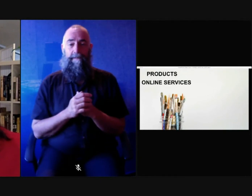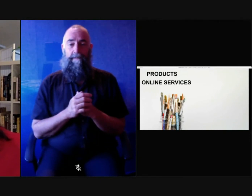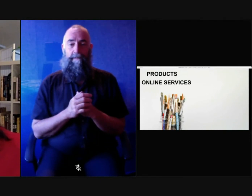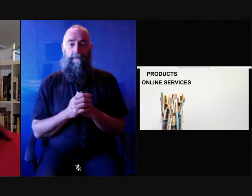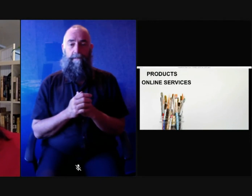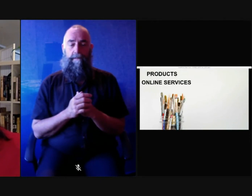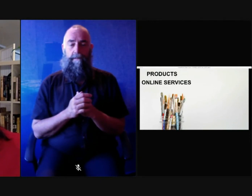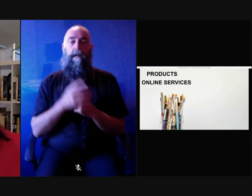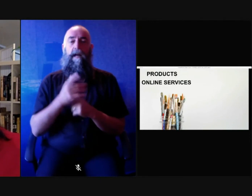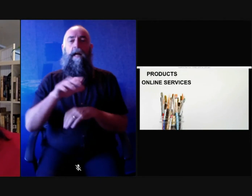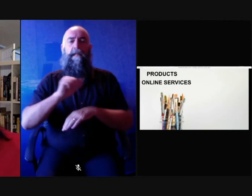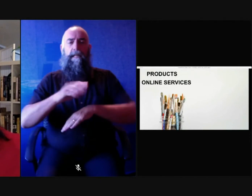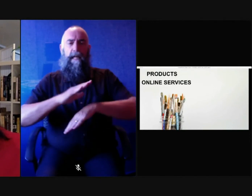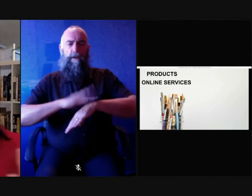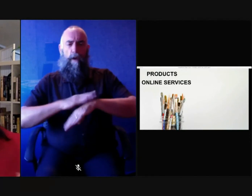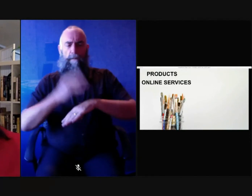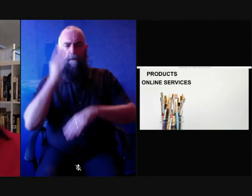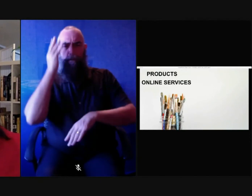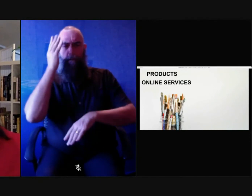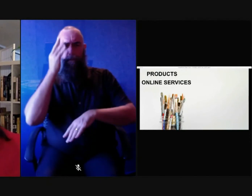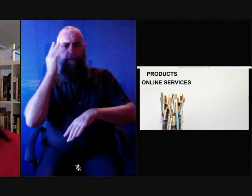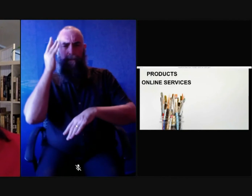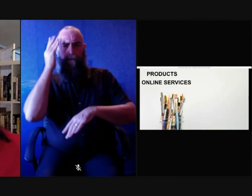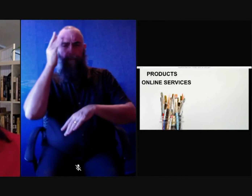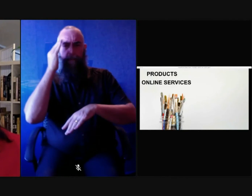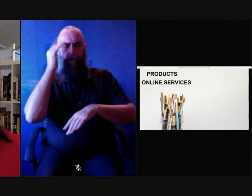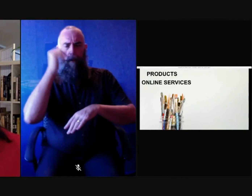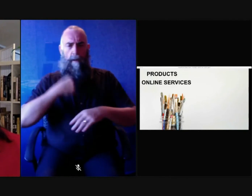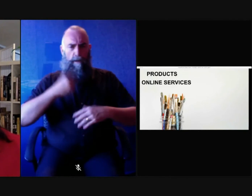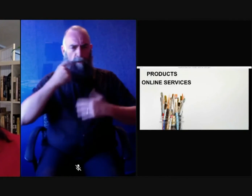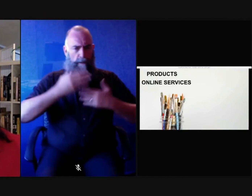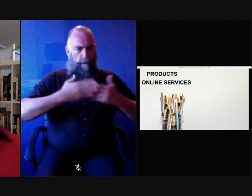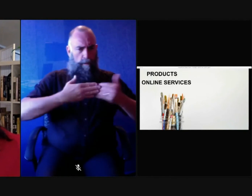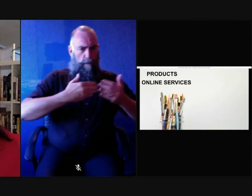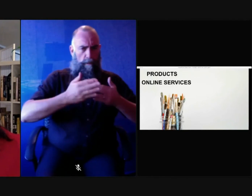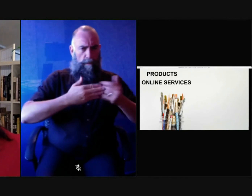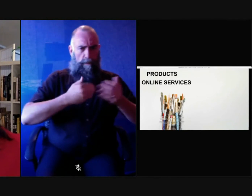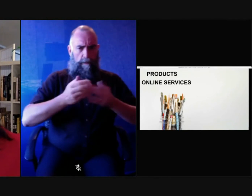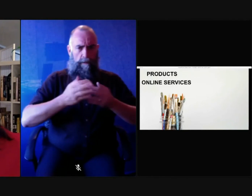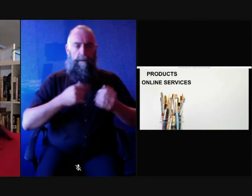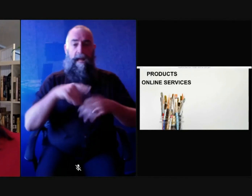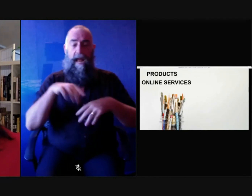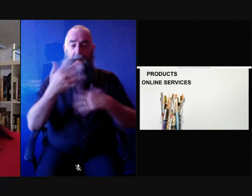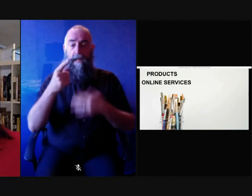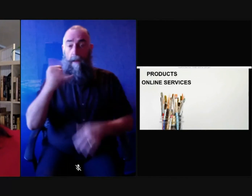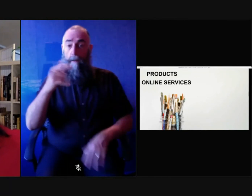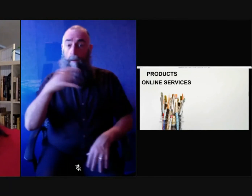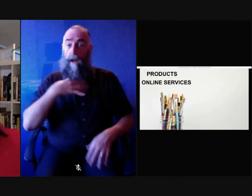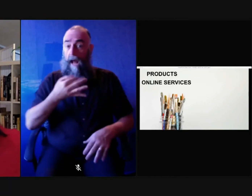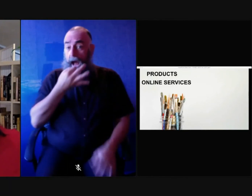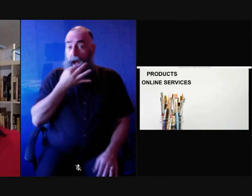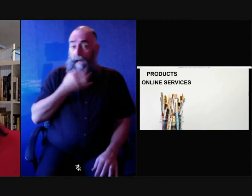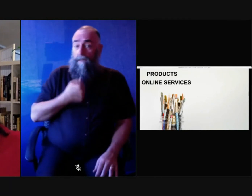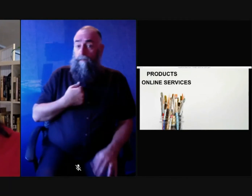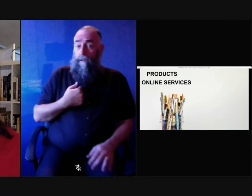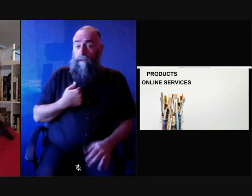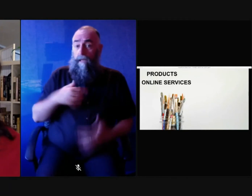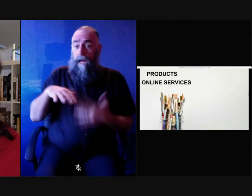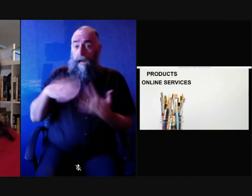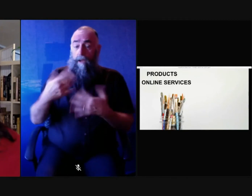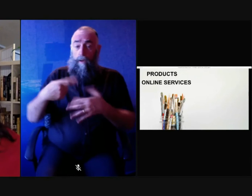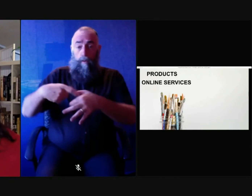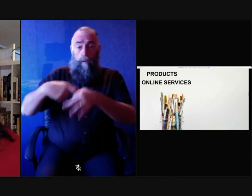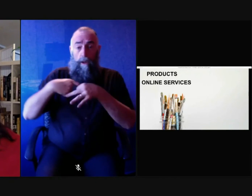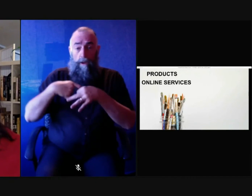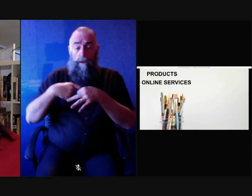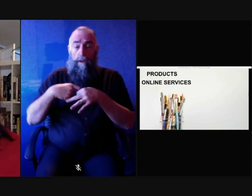Take this time while we're just organising ourselves to ask me any questions that you might have or pop anything that you need to